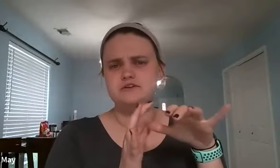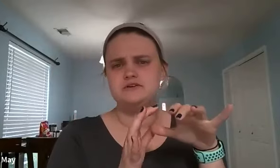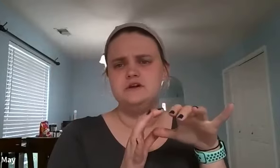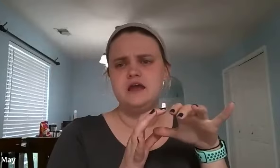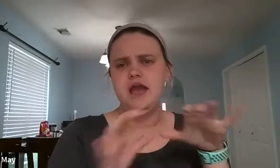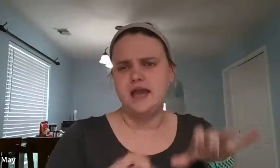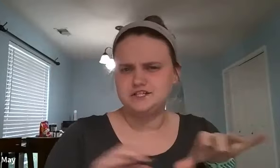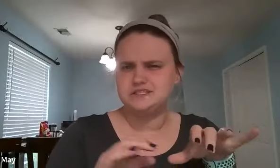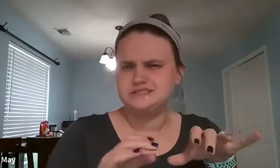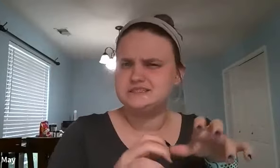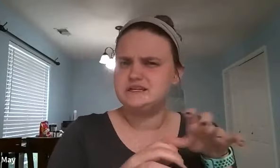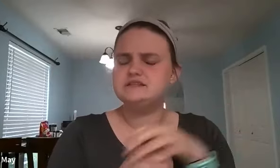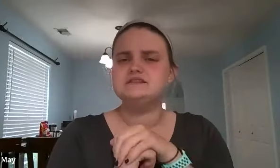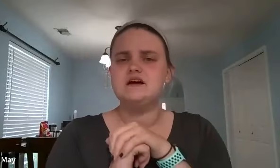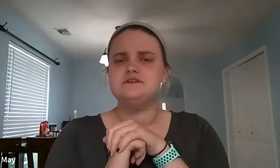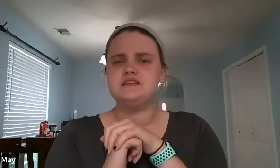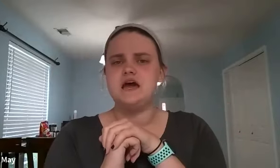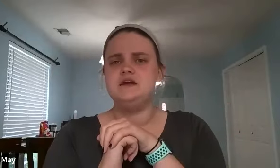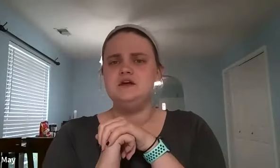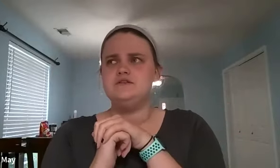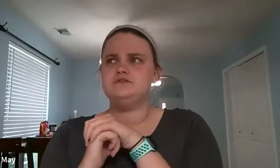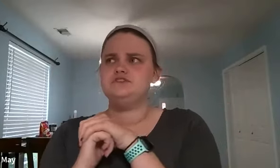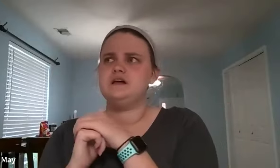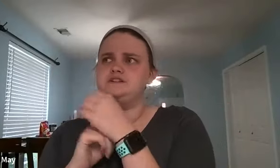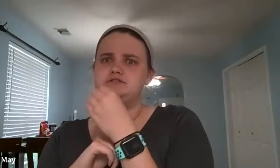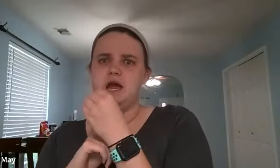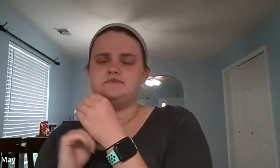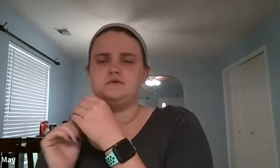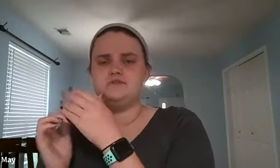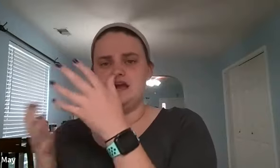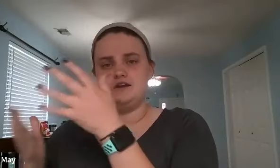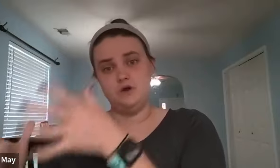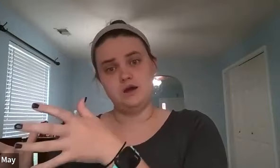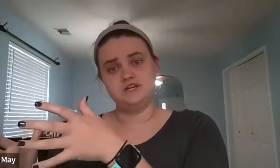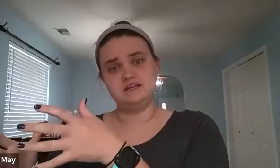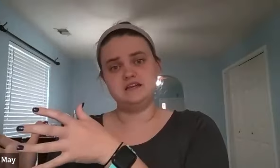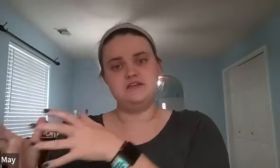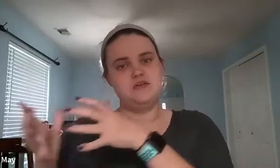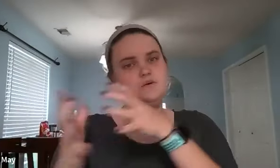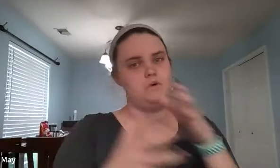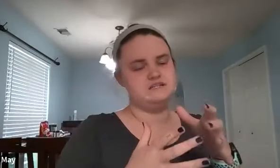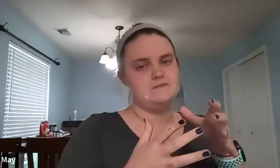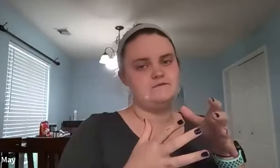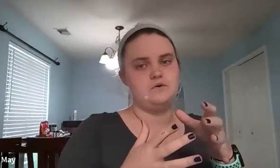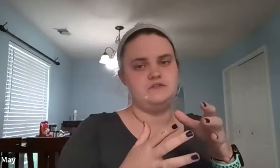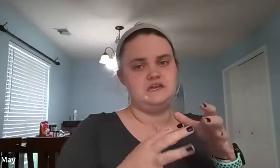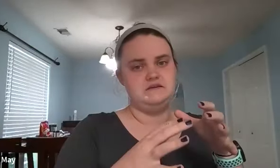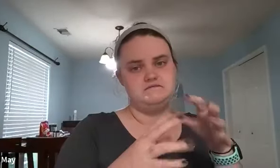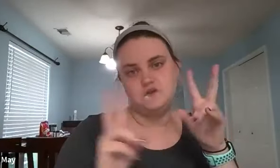other actions and stuff is that they'll do like 2 taps for the actual object and then 1 tap for the